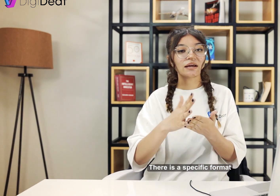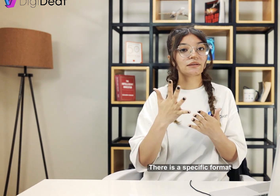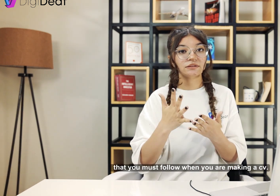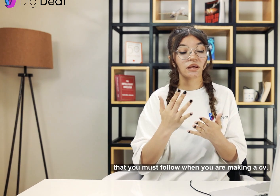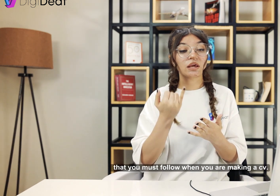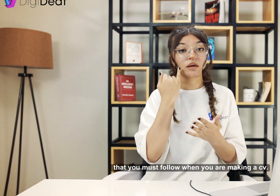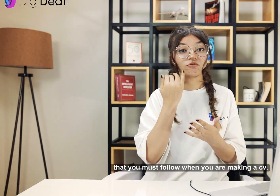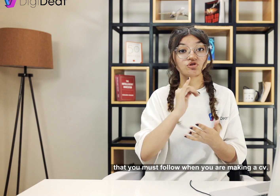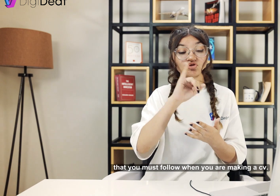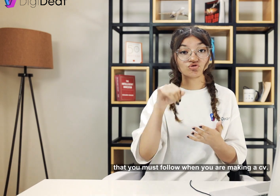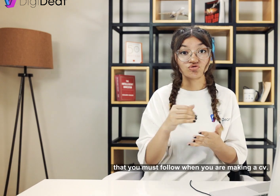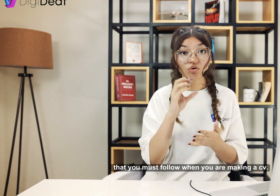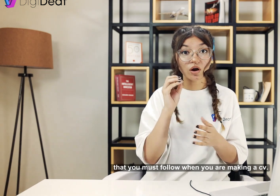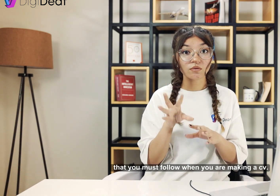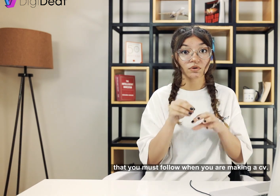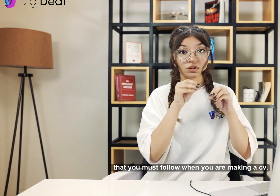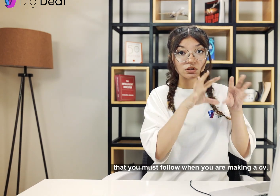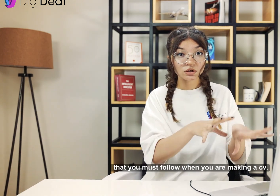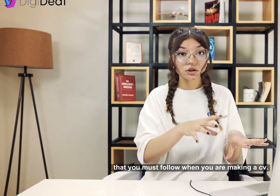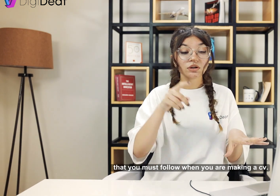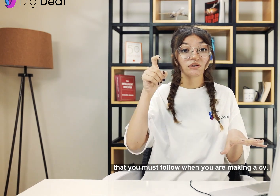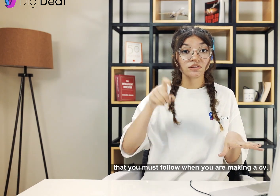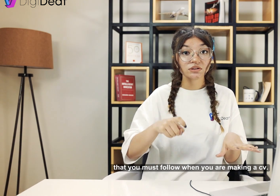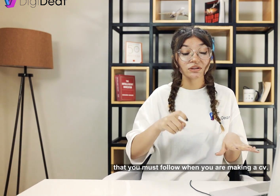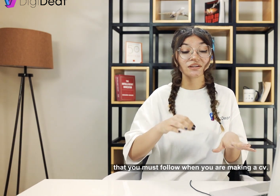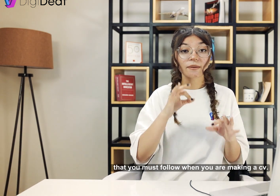that you must follow when you are making a CV.